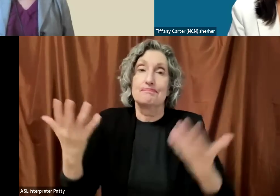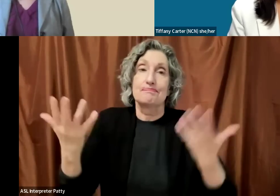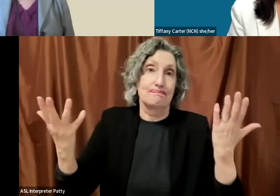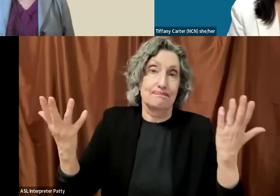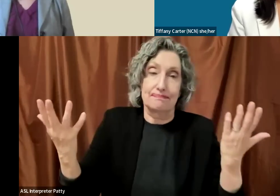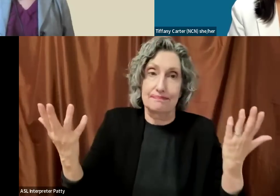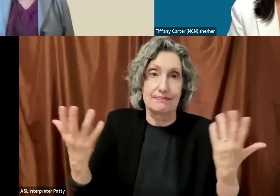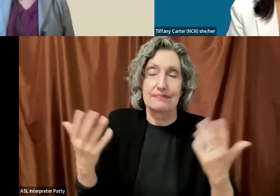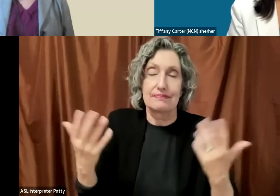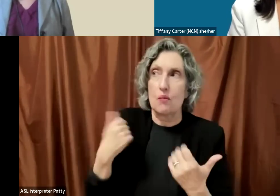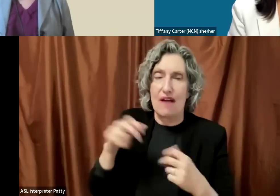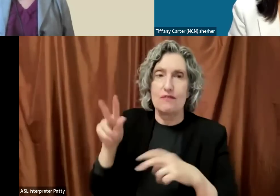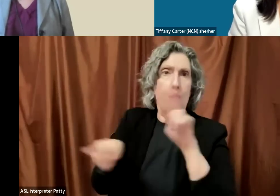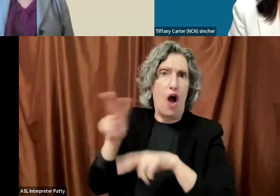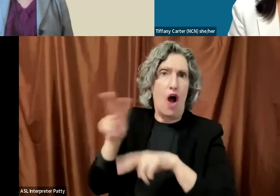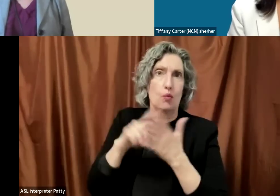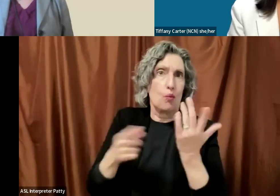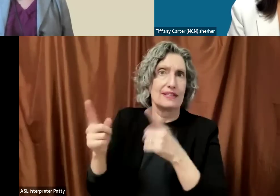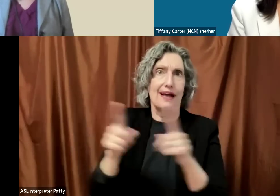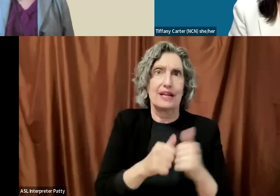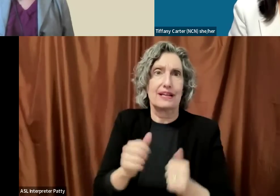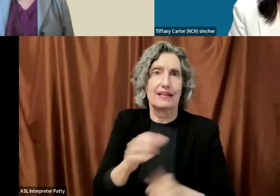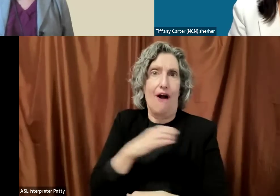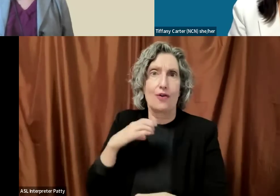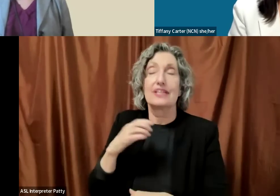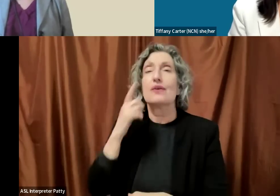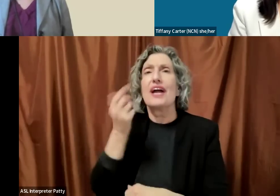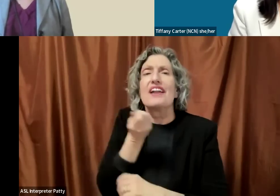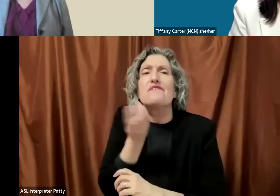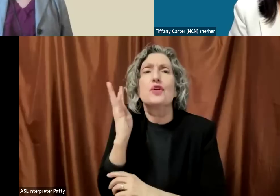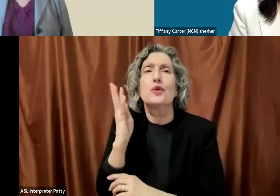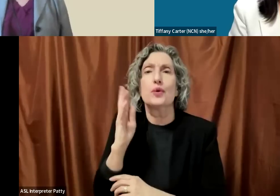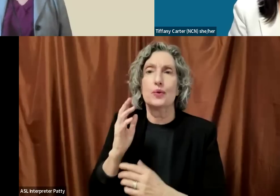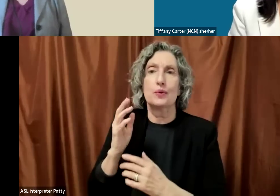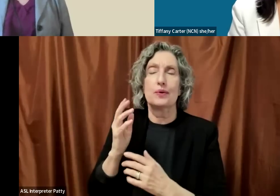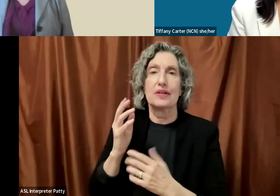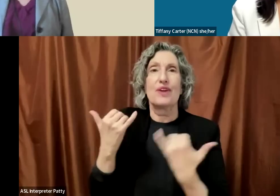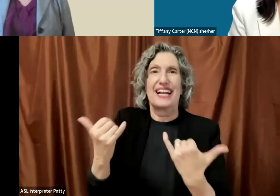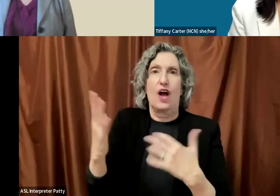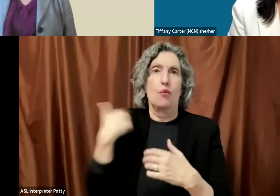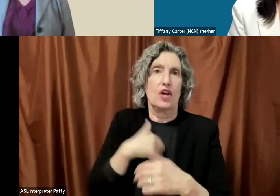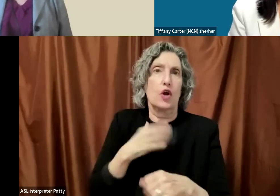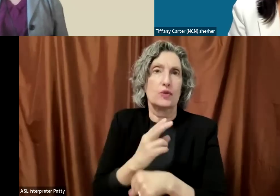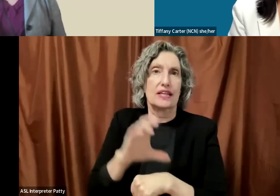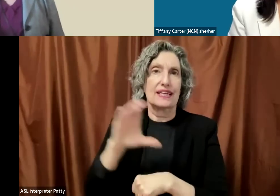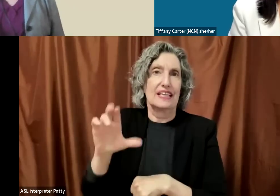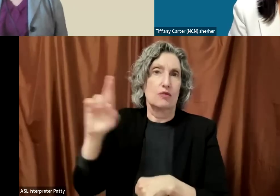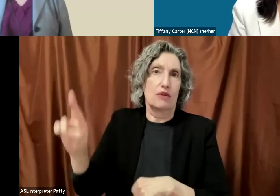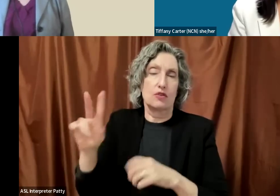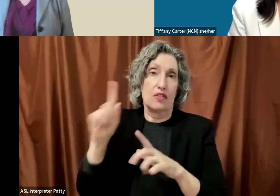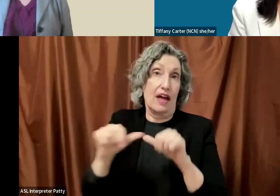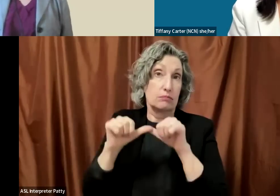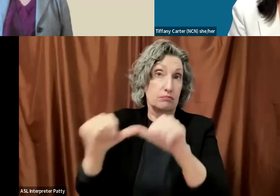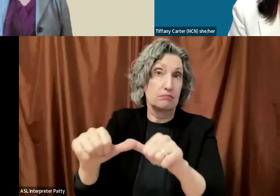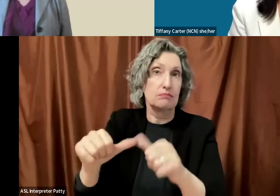happening in Congress right now, right? So there's a couple pieces. We are currently in a continuing resolution that goes through March 14th, which